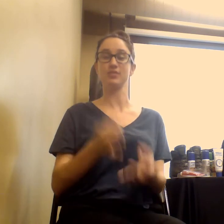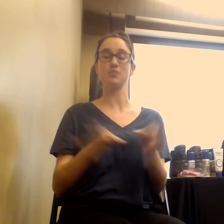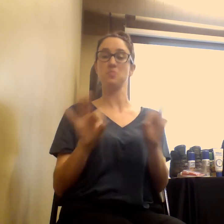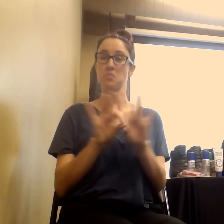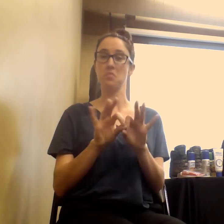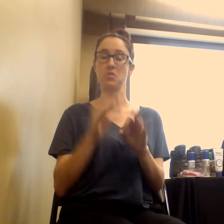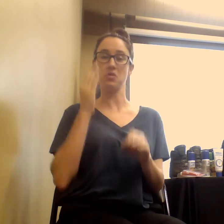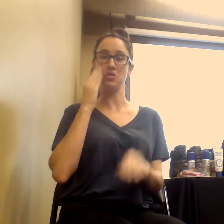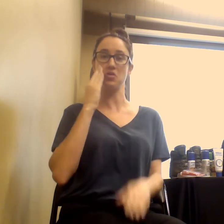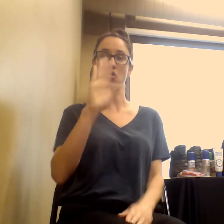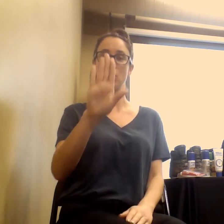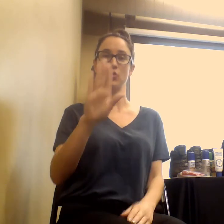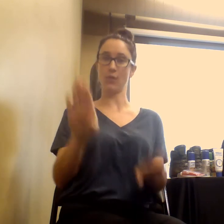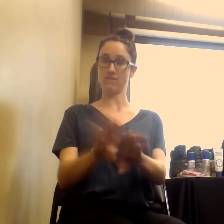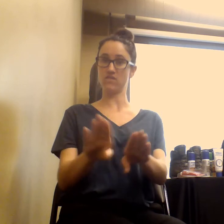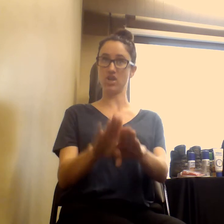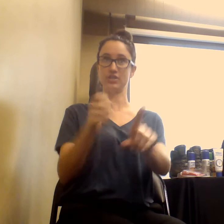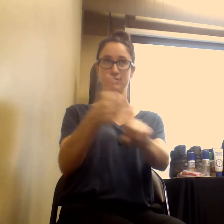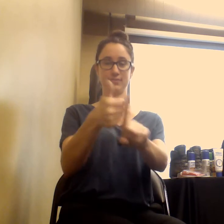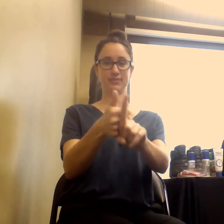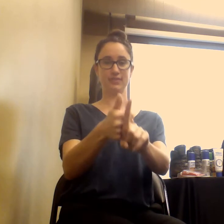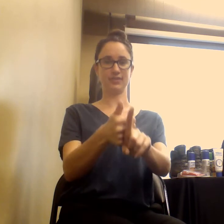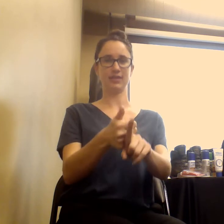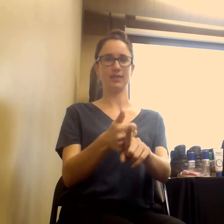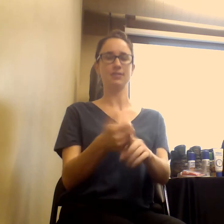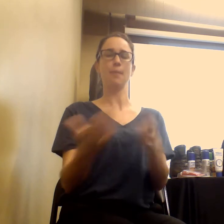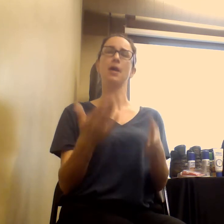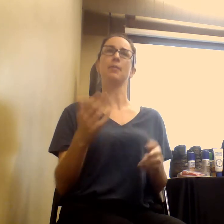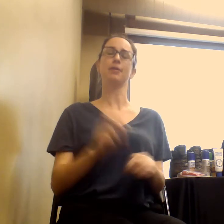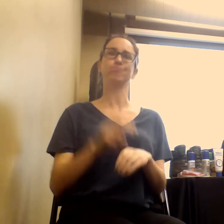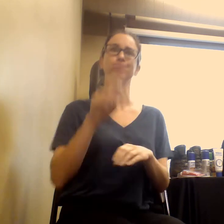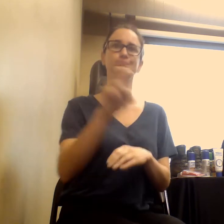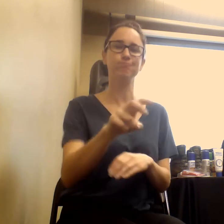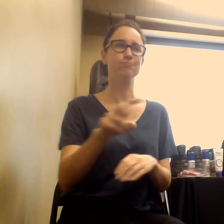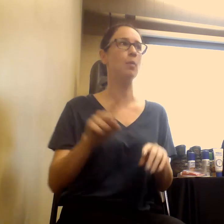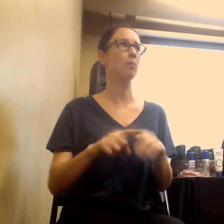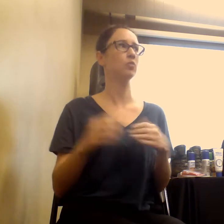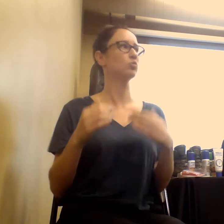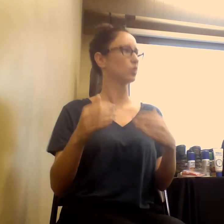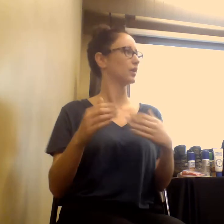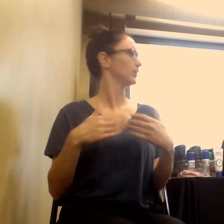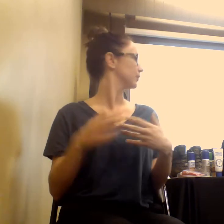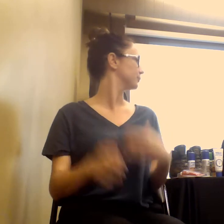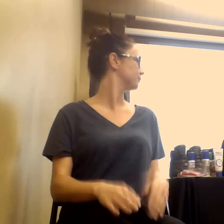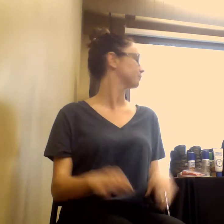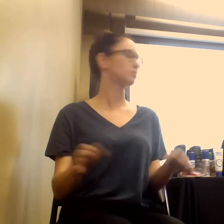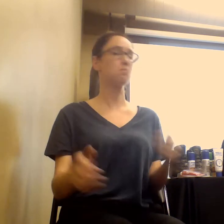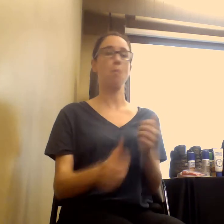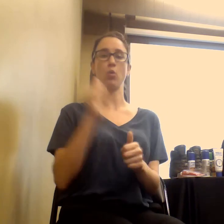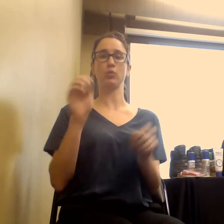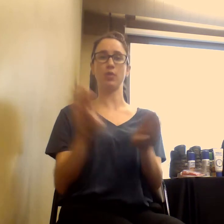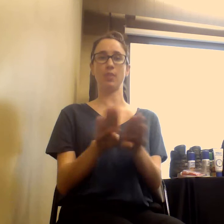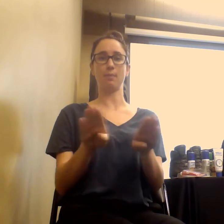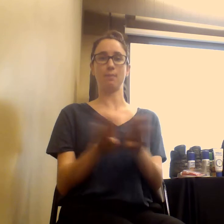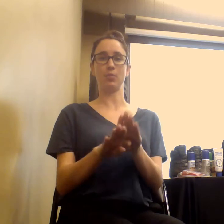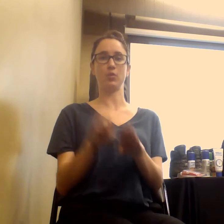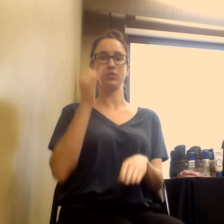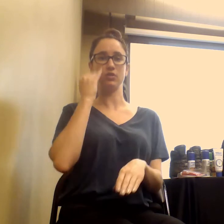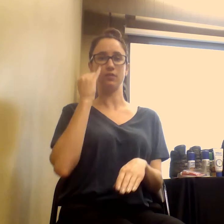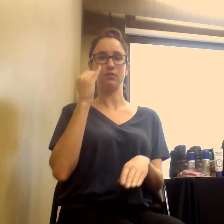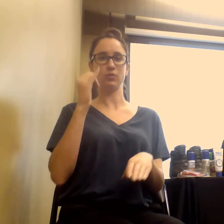these boots, I might be getting a little ahead of myself, but we're just going to do it. Most of these boots, if you take out one